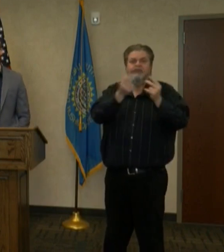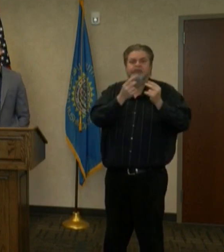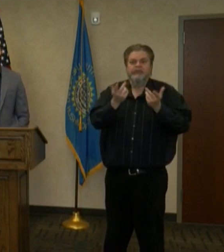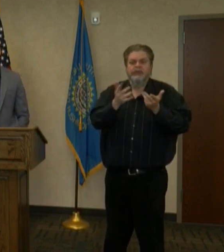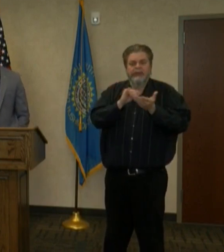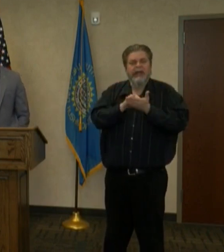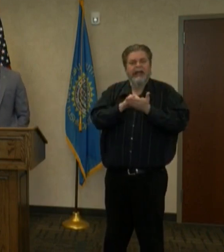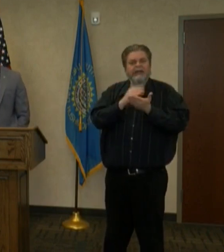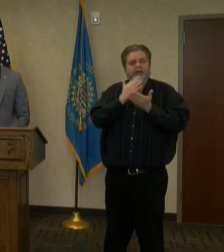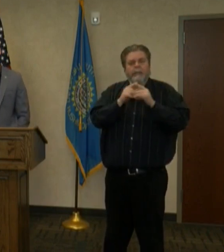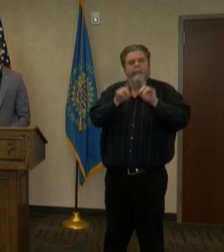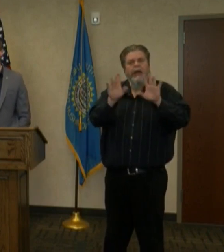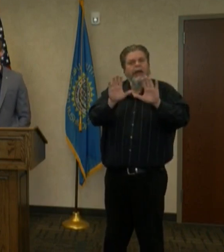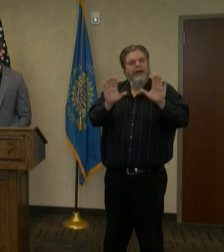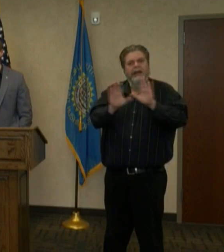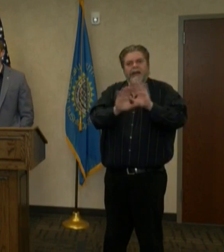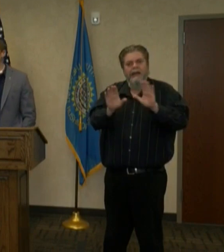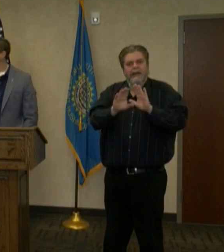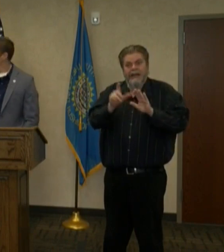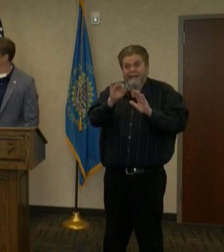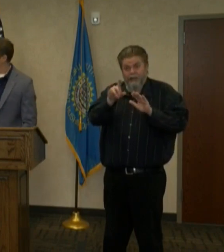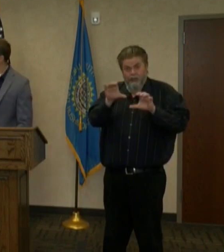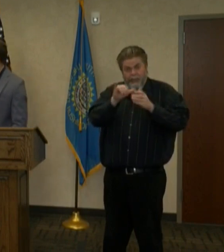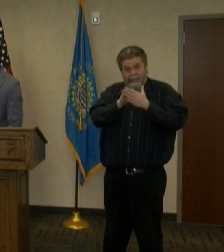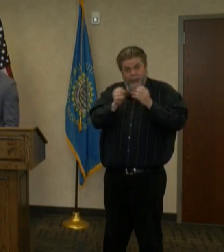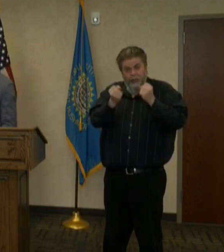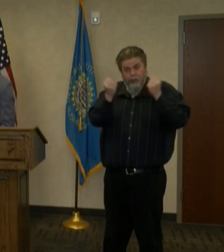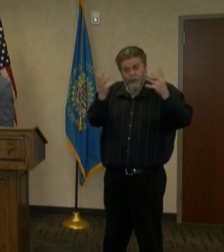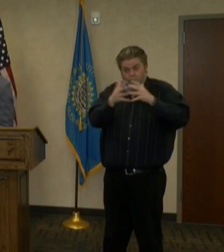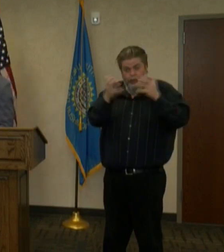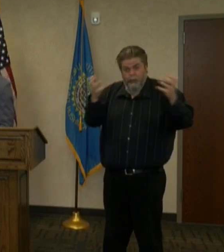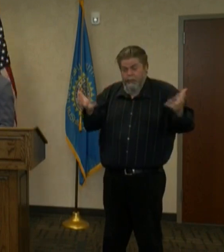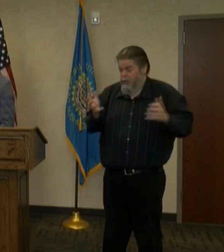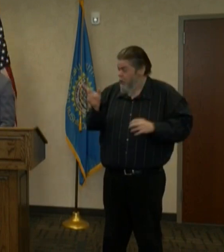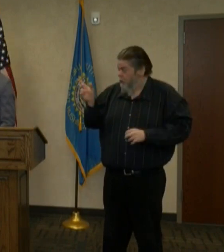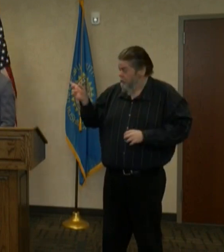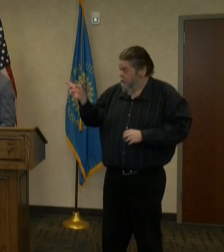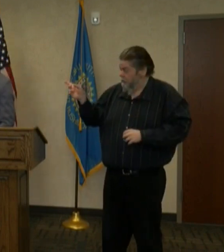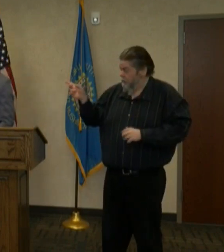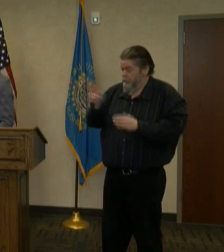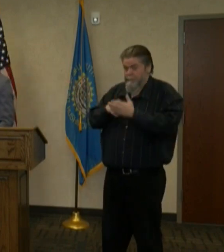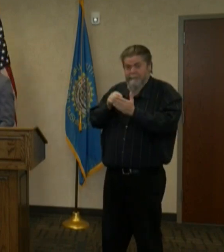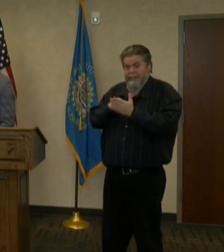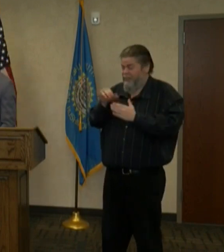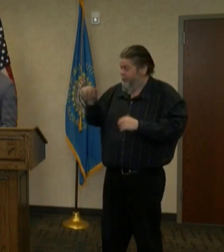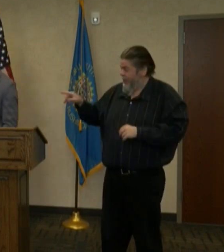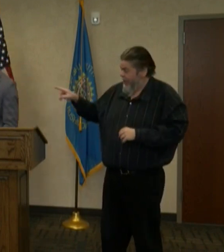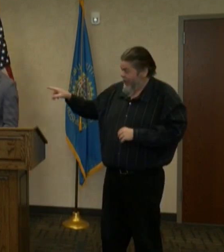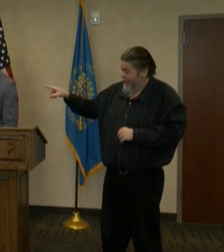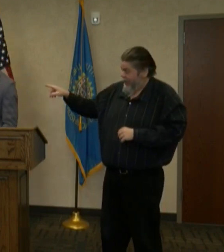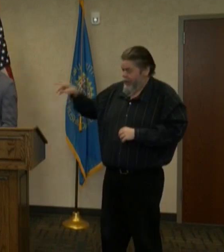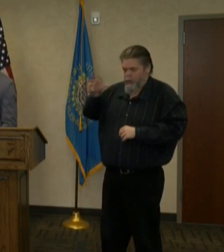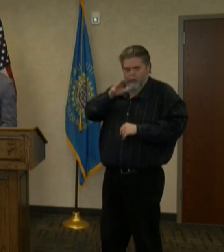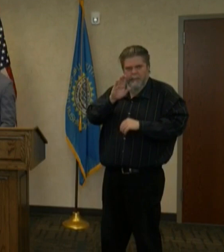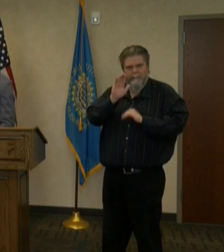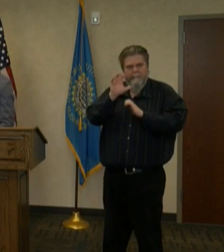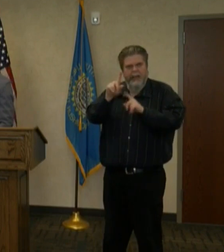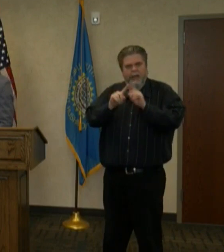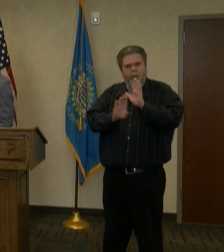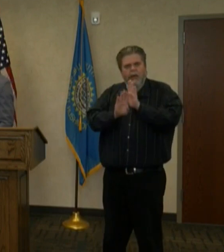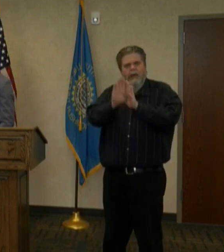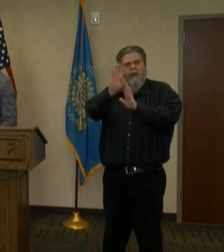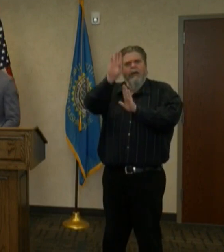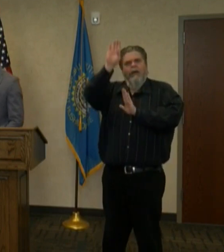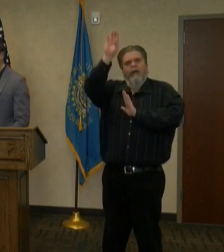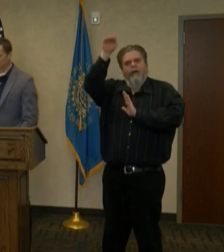are good messages, but when people start doing that stuff en masse and start to let up on this, we can see this go back up, and then we get into